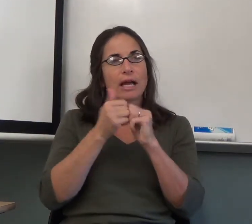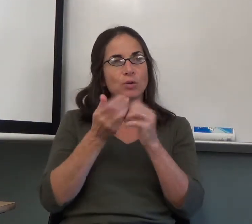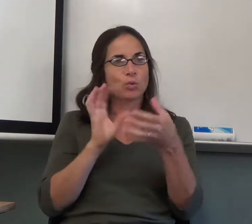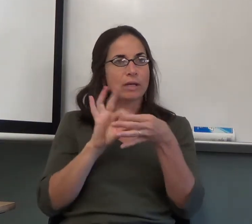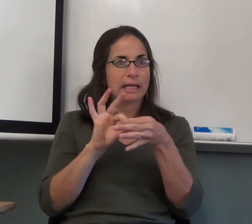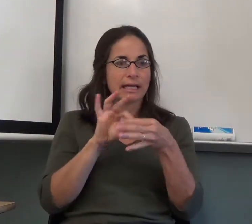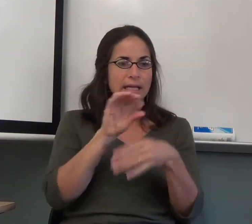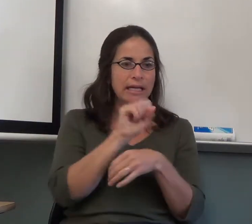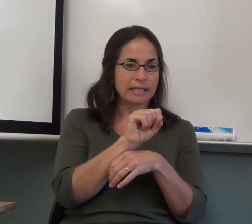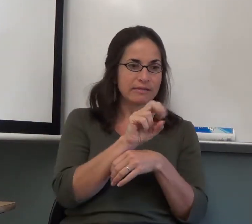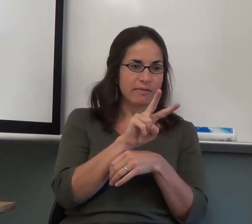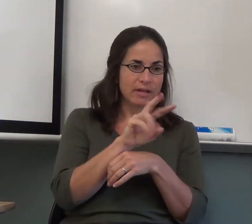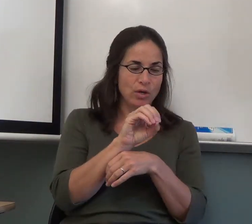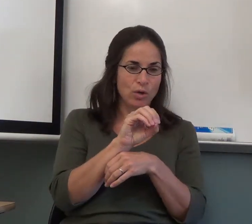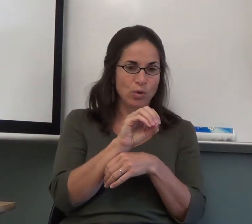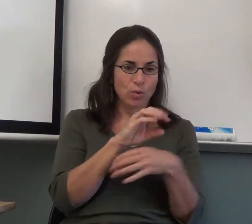SVO with SVO